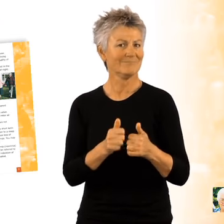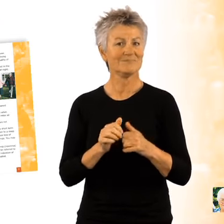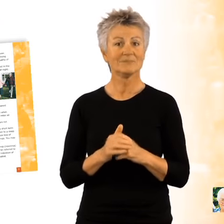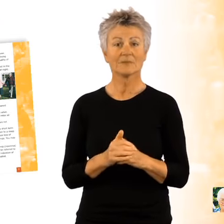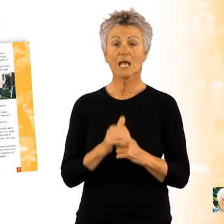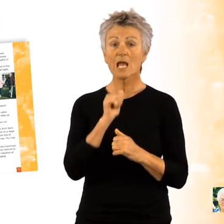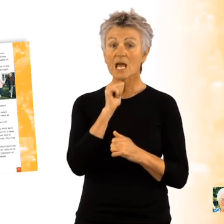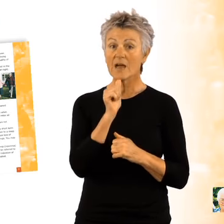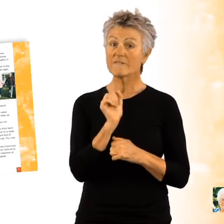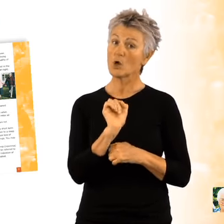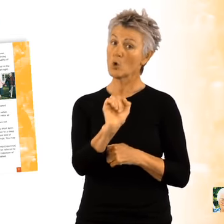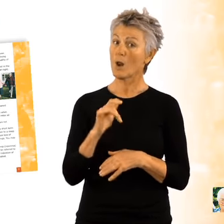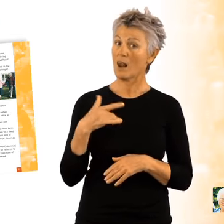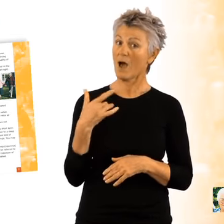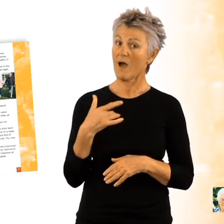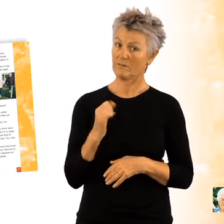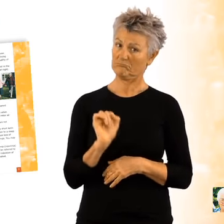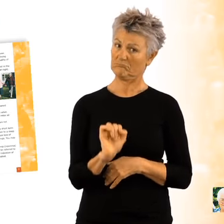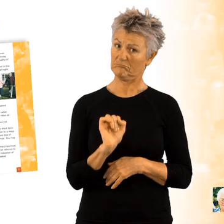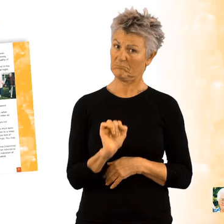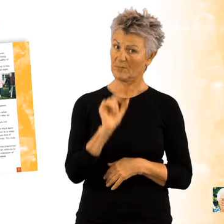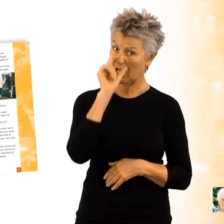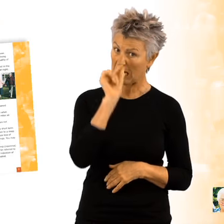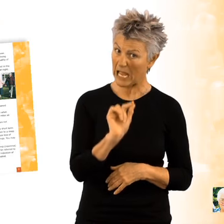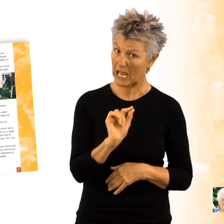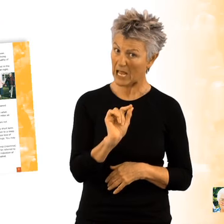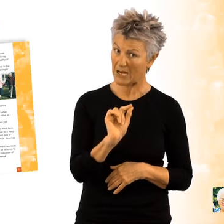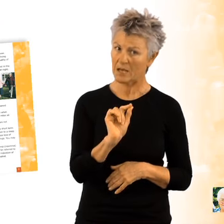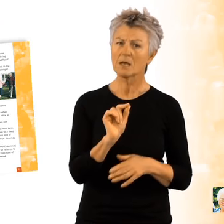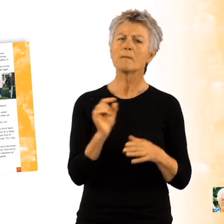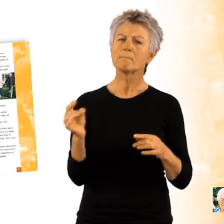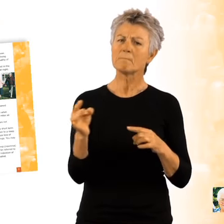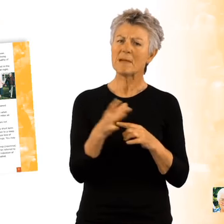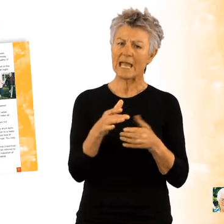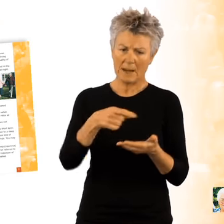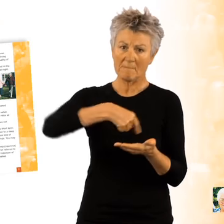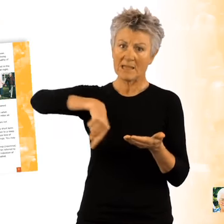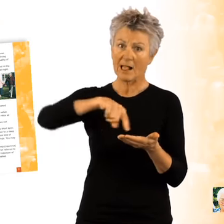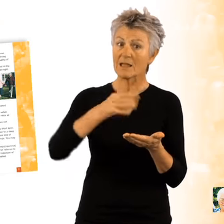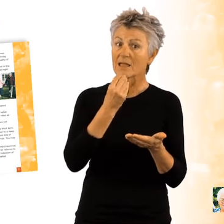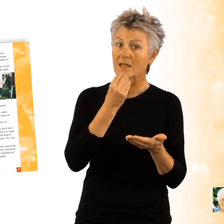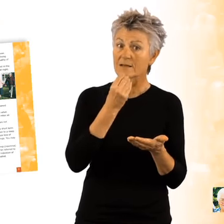If it suits your lifestyle, eat your main meal in the middle of the day and have a light meal at night.